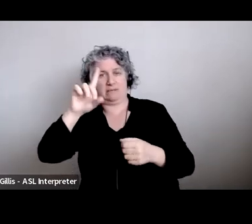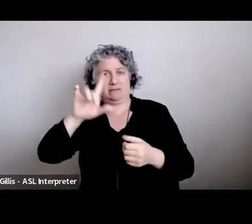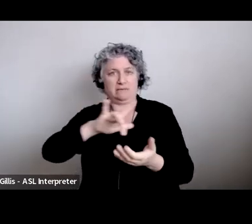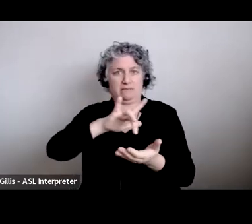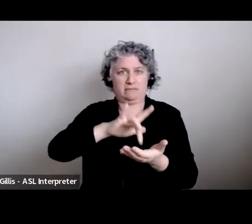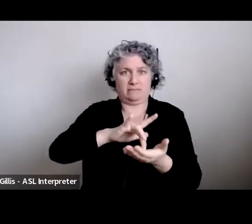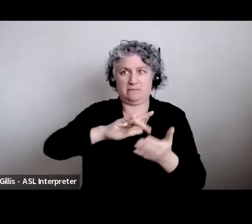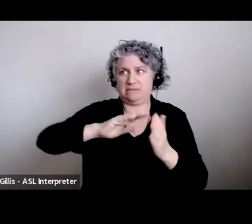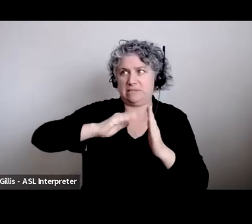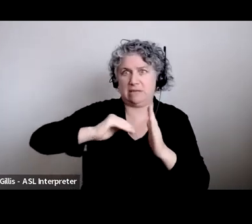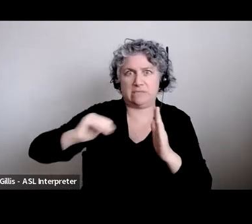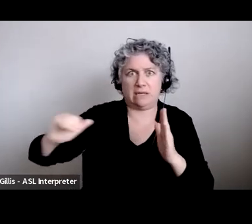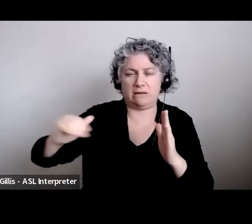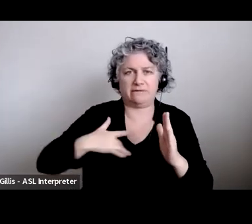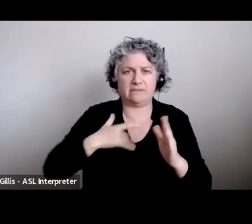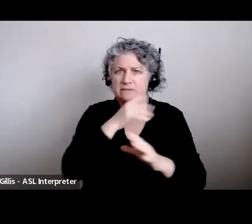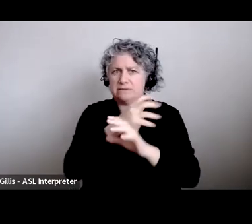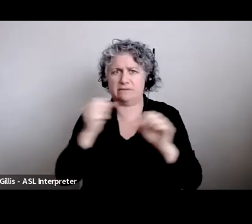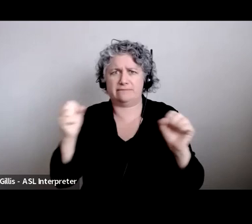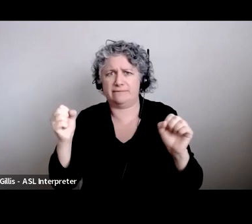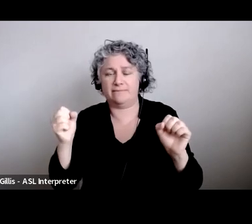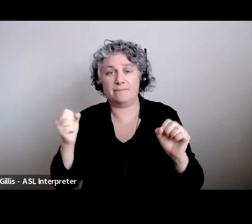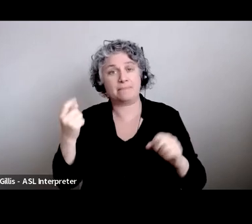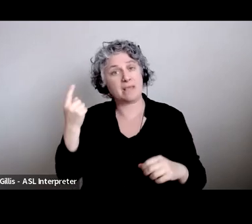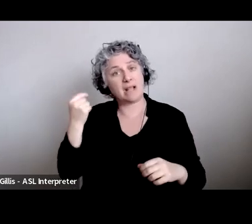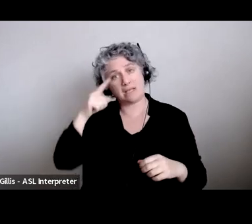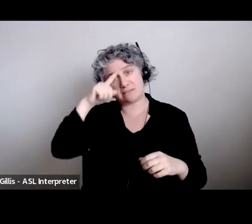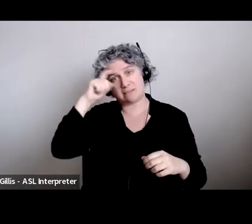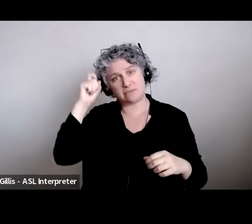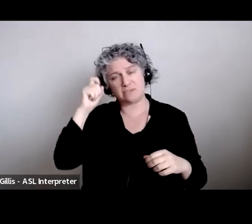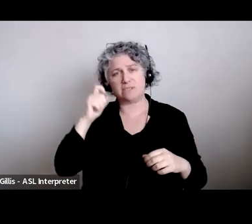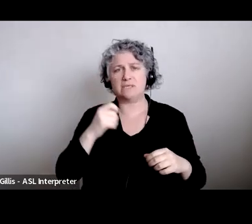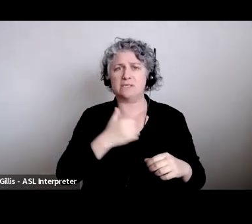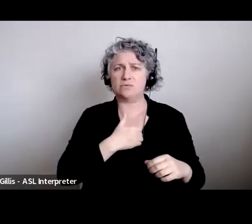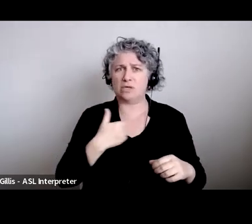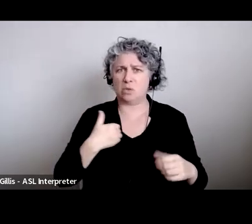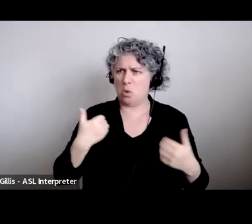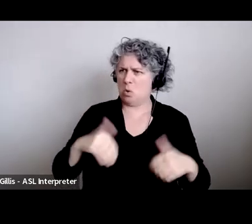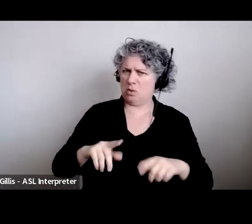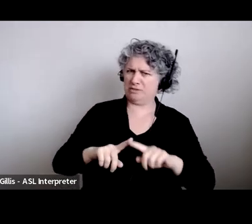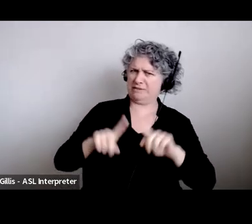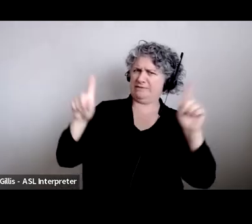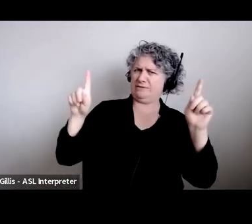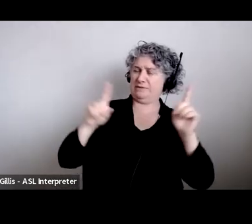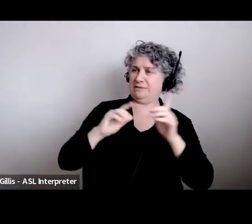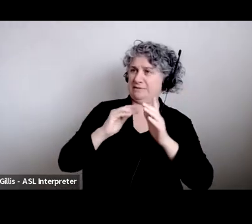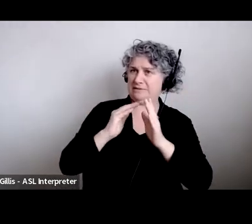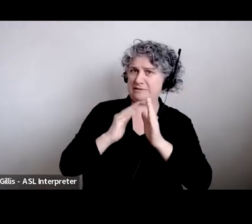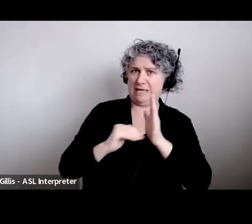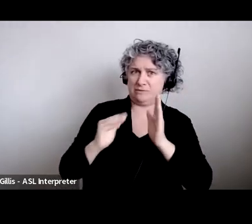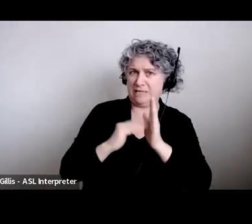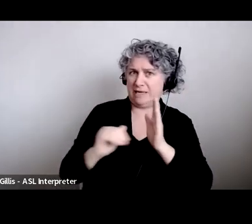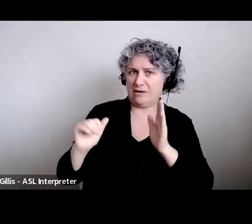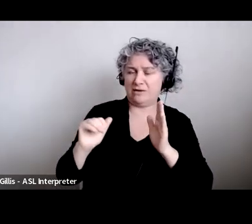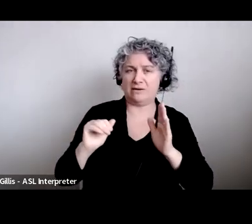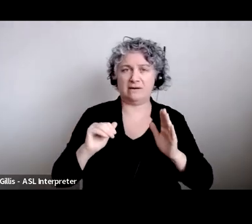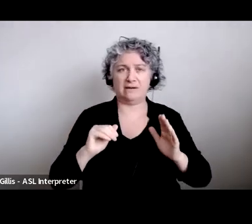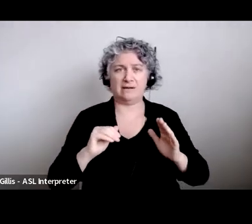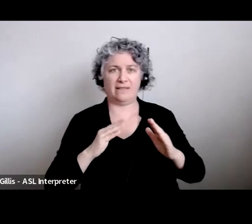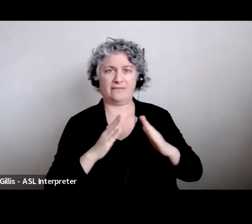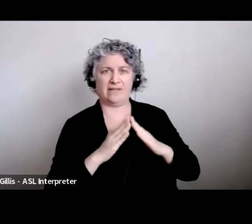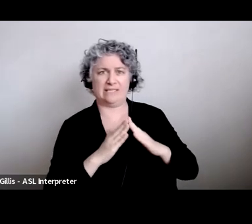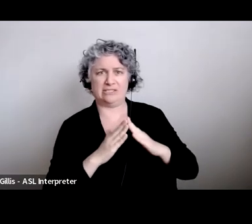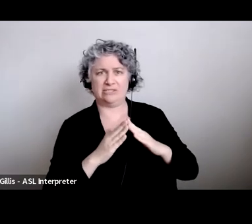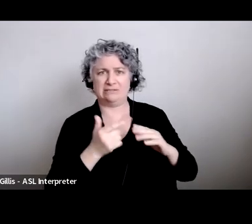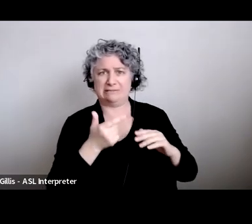Toronto, I felt, I was there last summer, and I must say, it felt like it was a little bit on fire. The downtown I was in the village, and it was just crazy. People